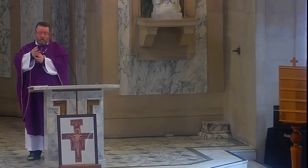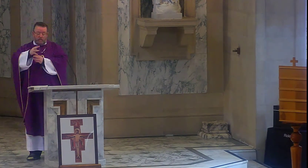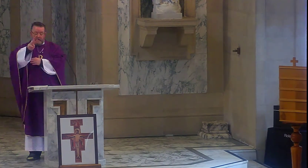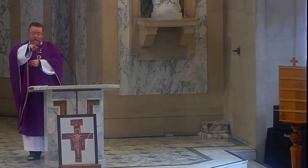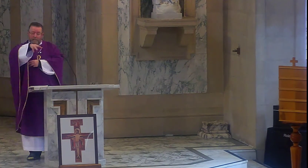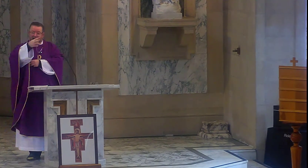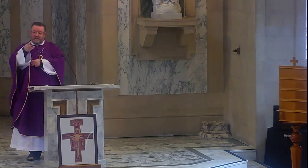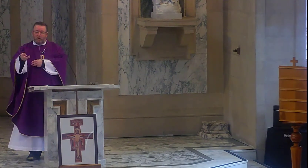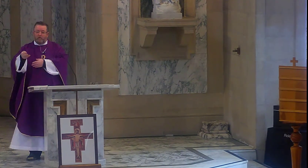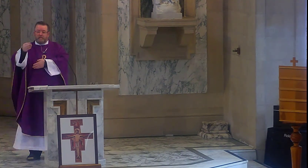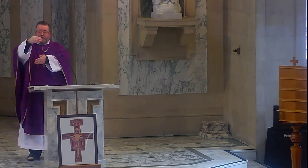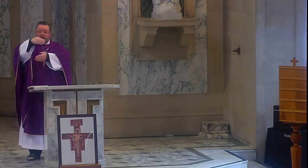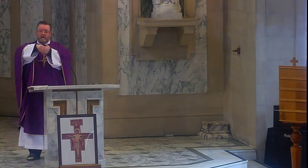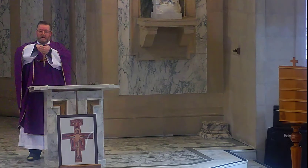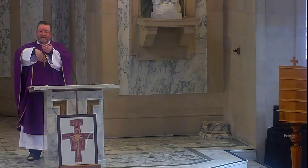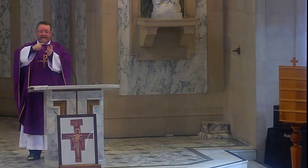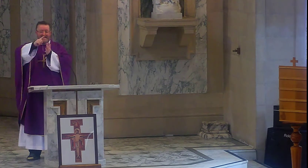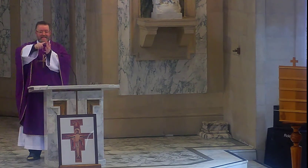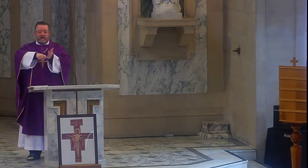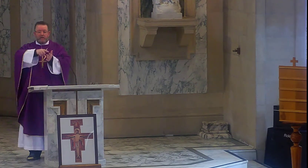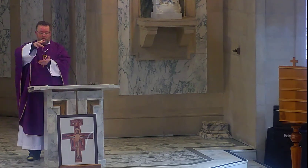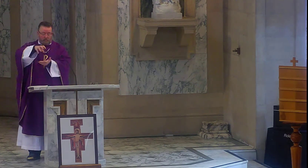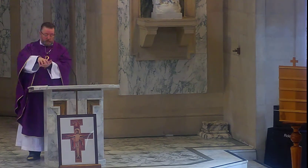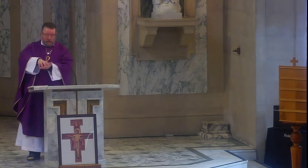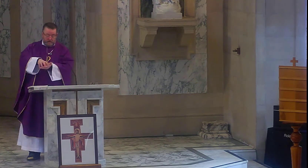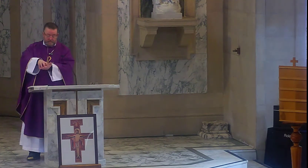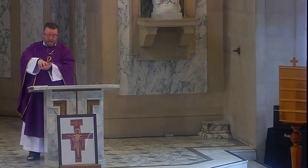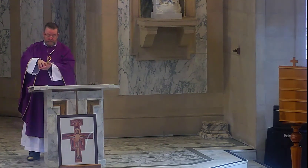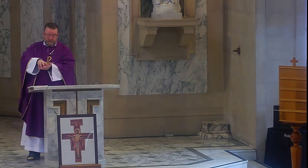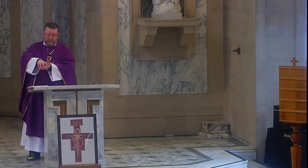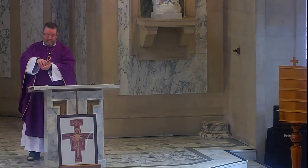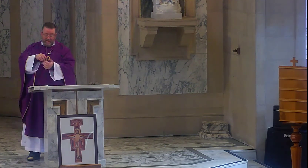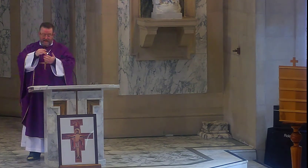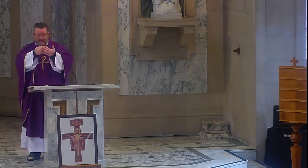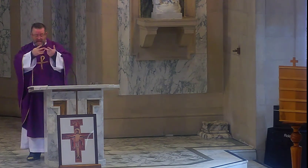during the passover in jerusalem